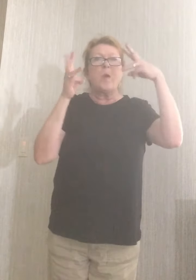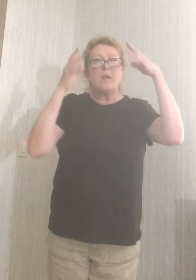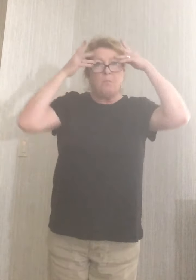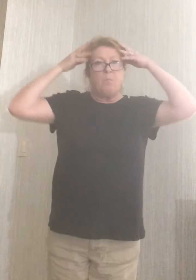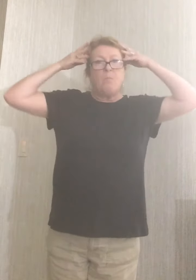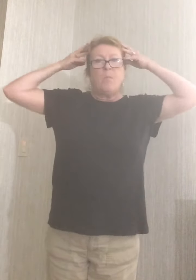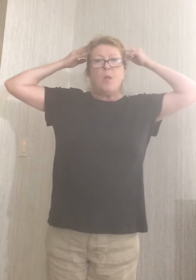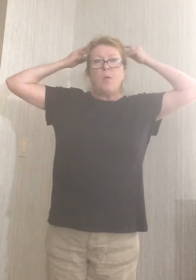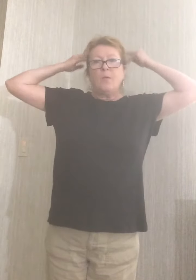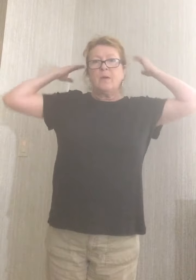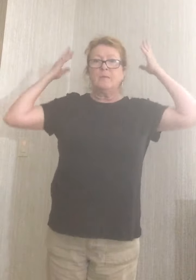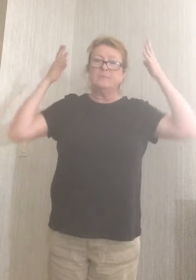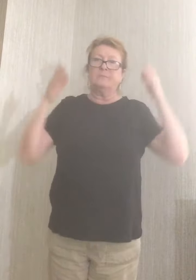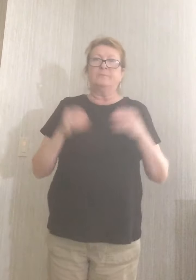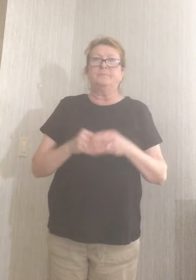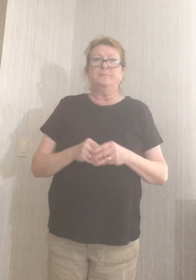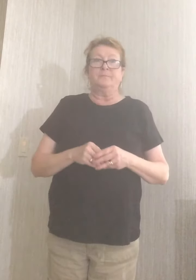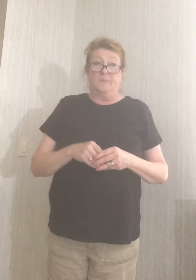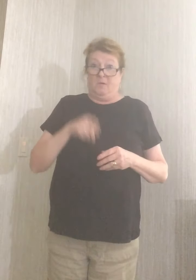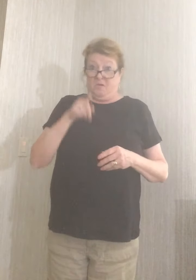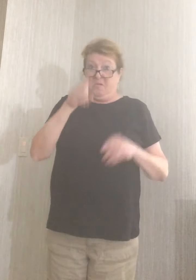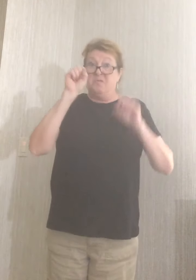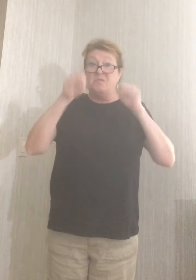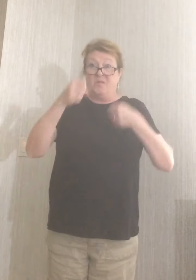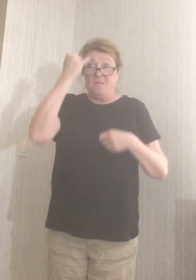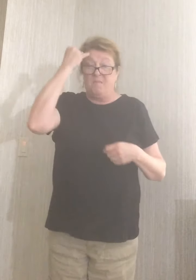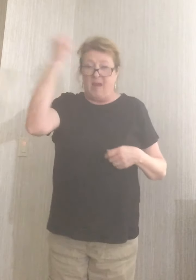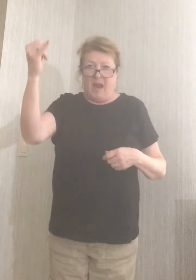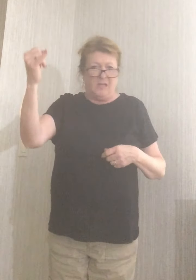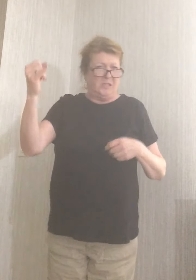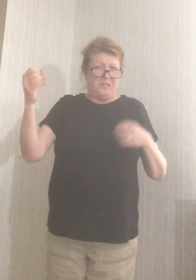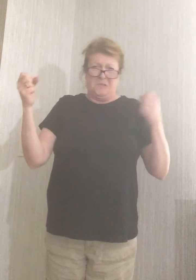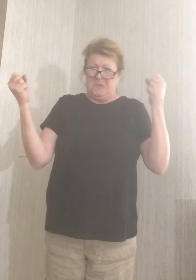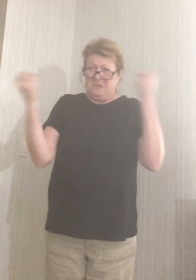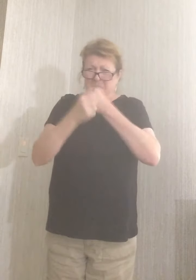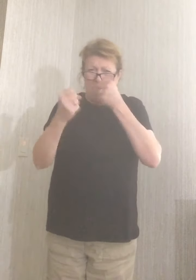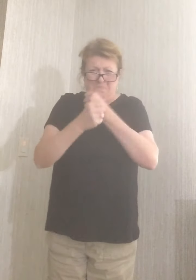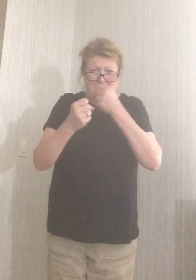can imagine violent battle scenes as 2 armies